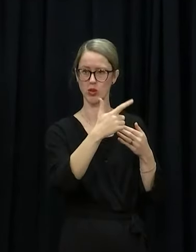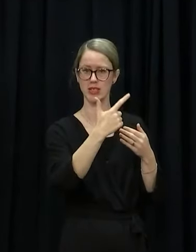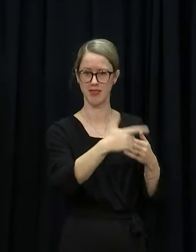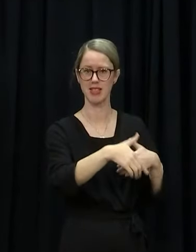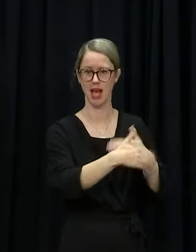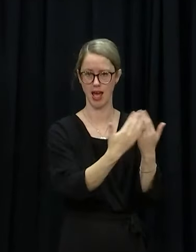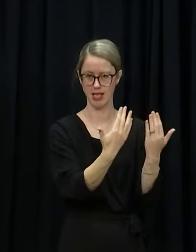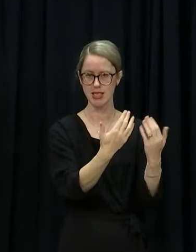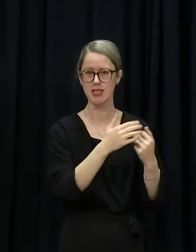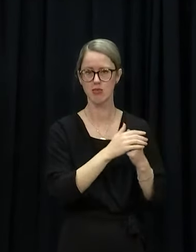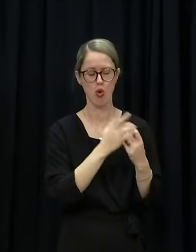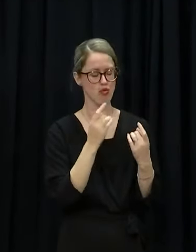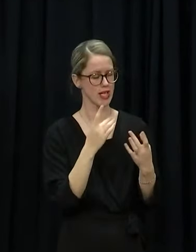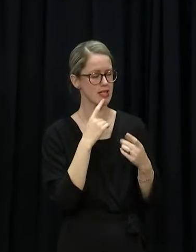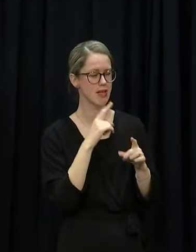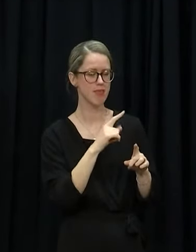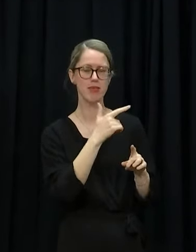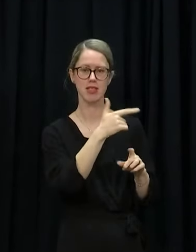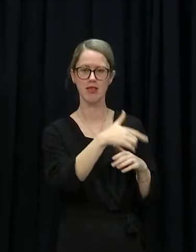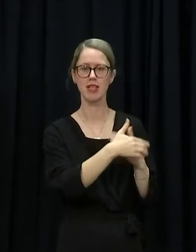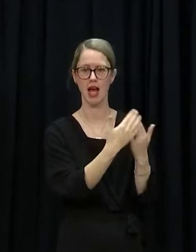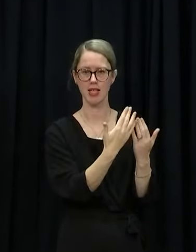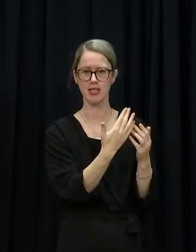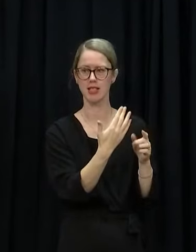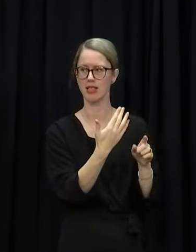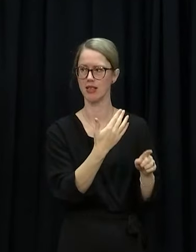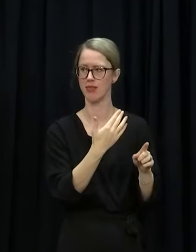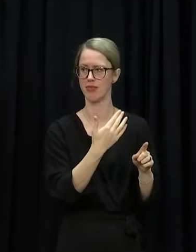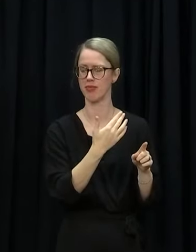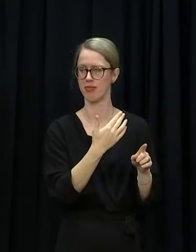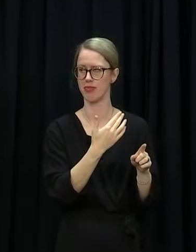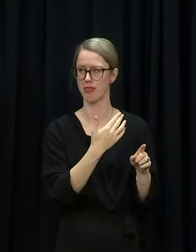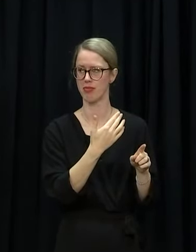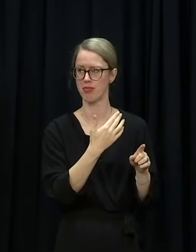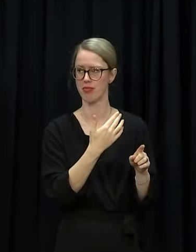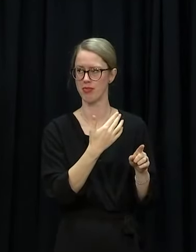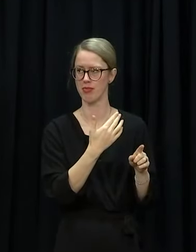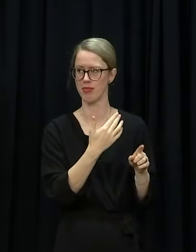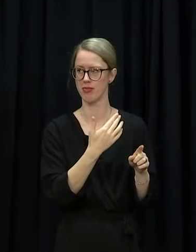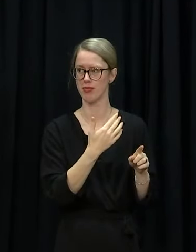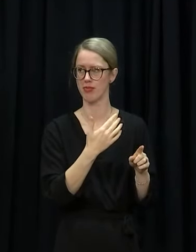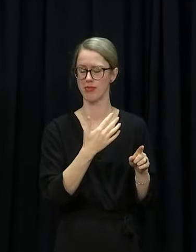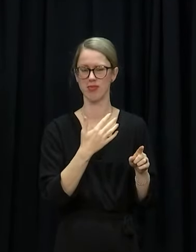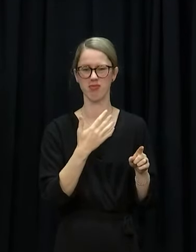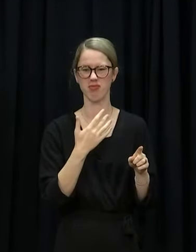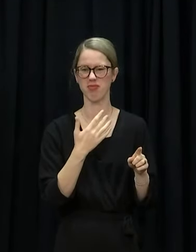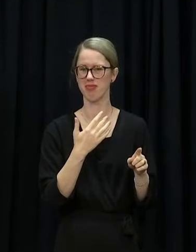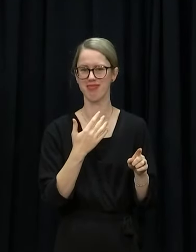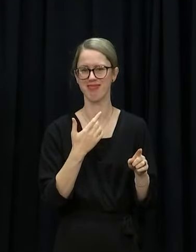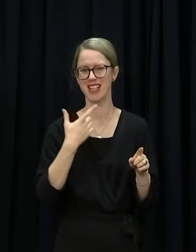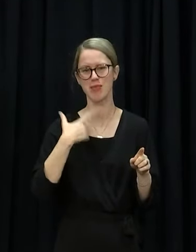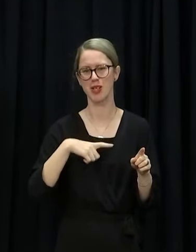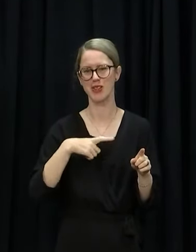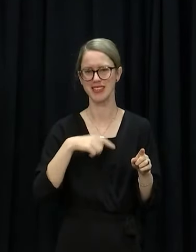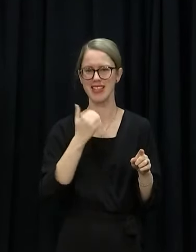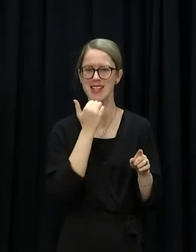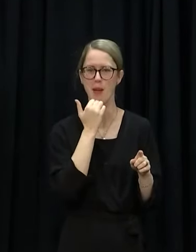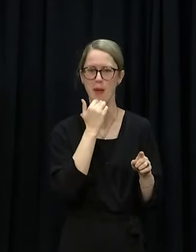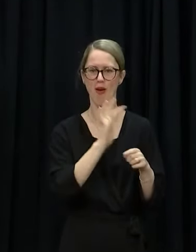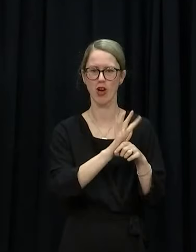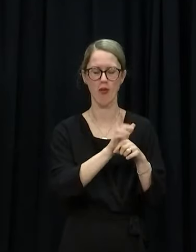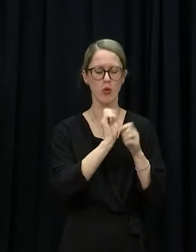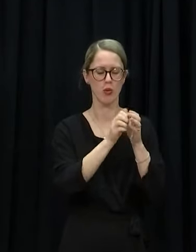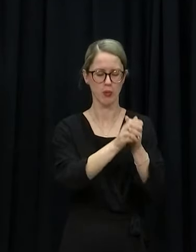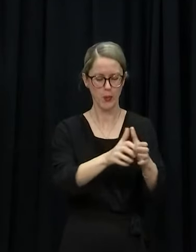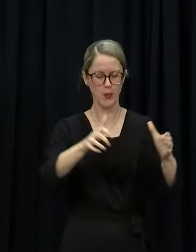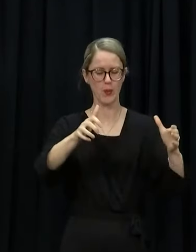7-day period. So we've already gave that indication from the beginning. And you can see with the fact that inevitably we always see cases go up before they come